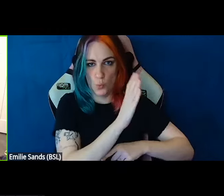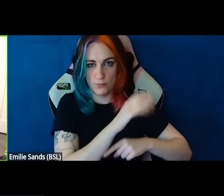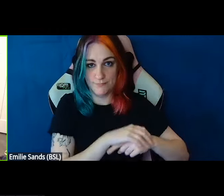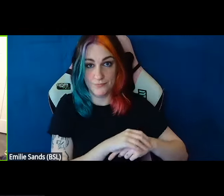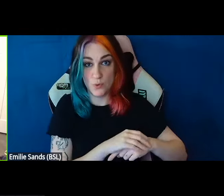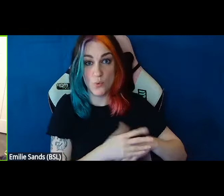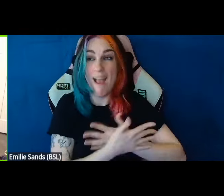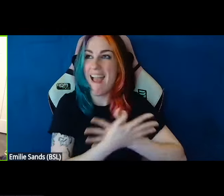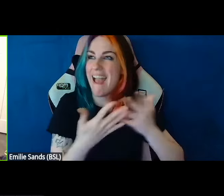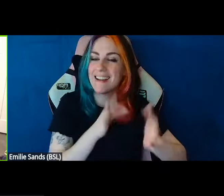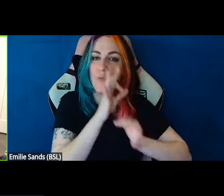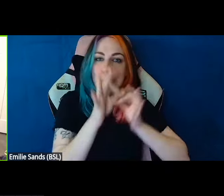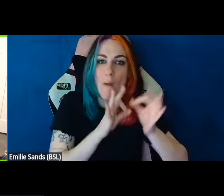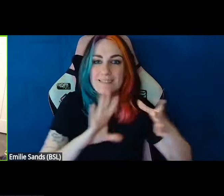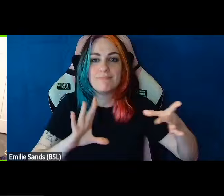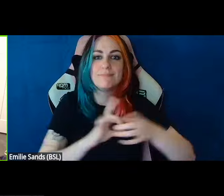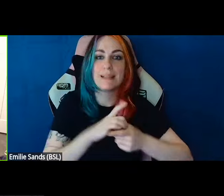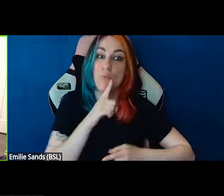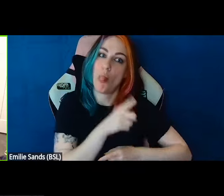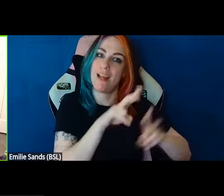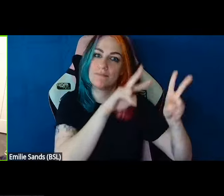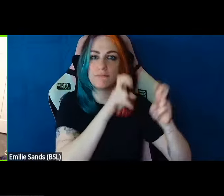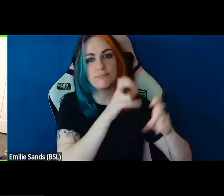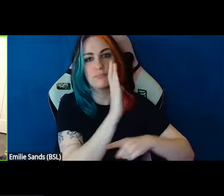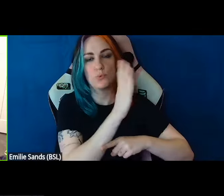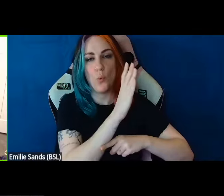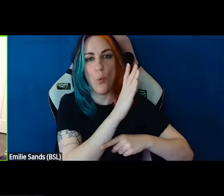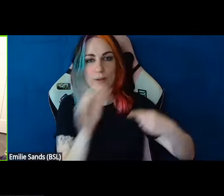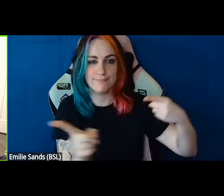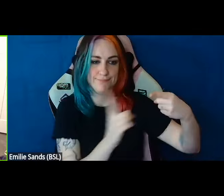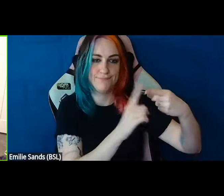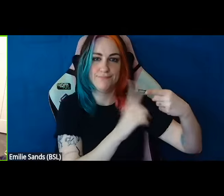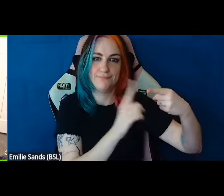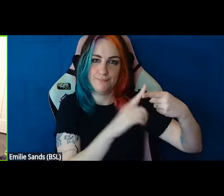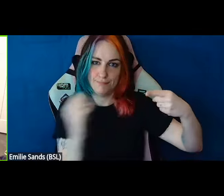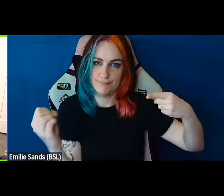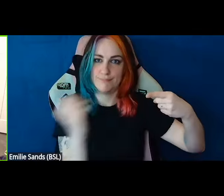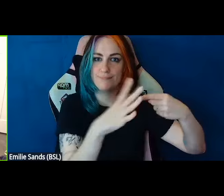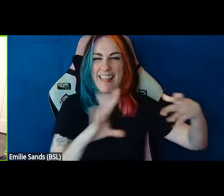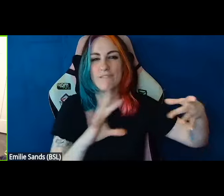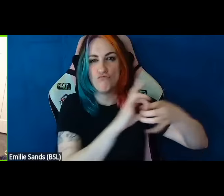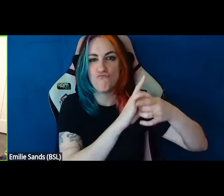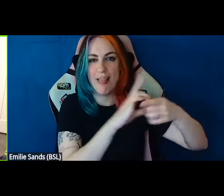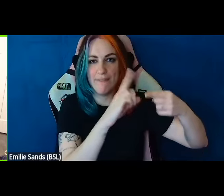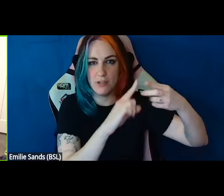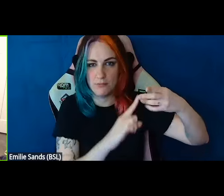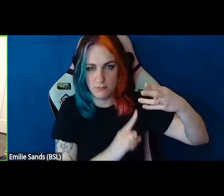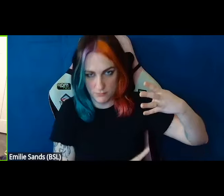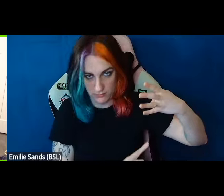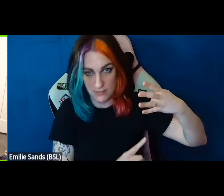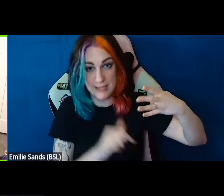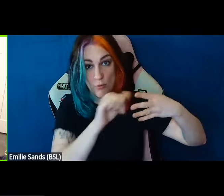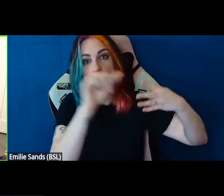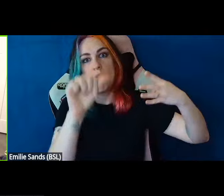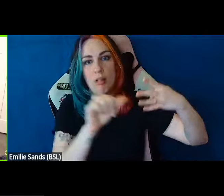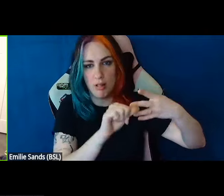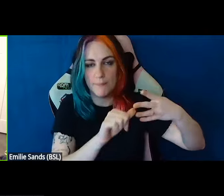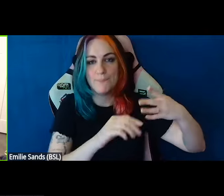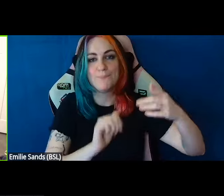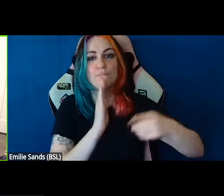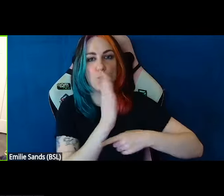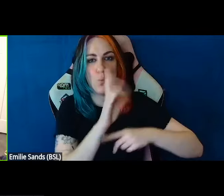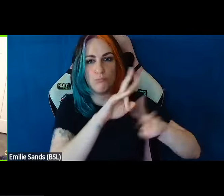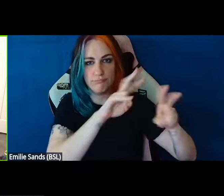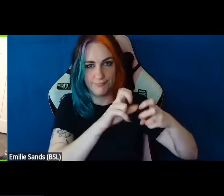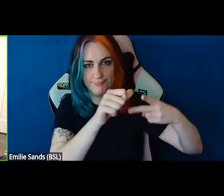channel, comments on anything on the content, put it in there. And then as we move to the next talk, we'll move to the next